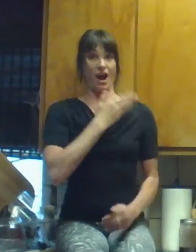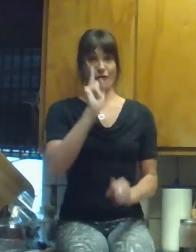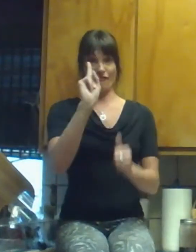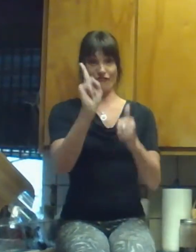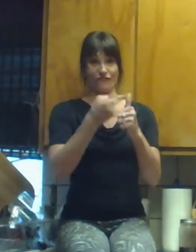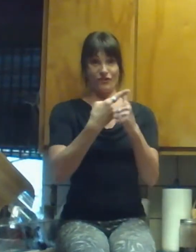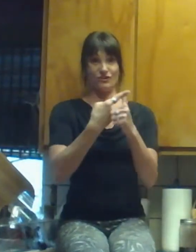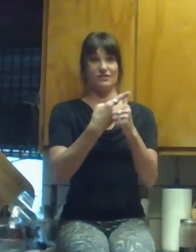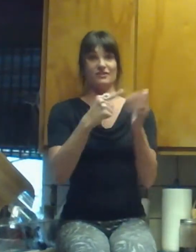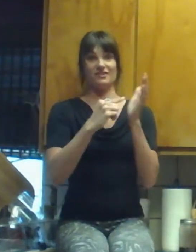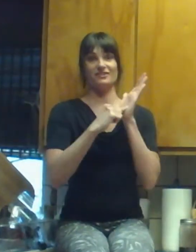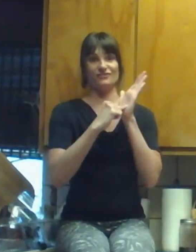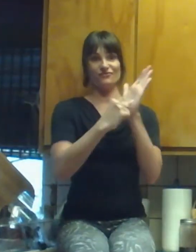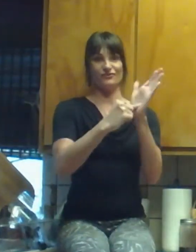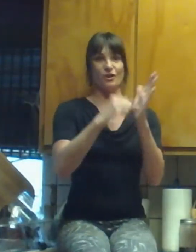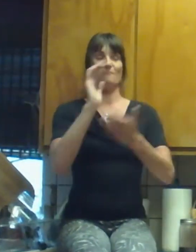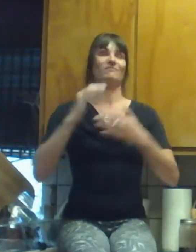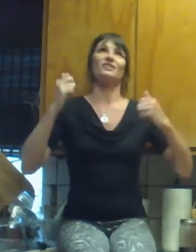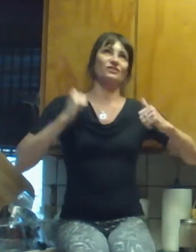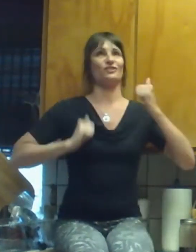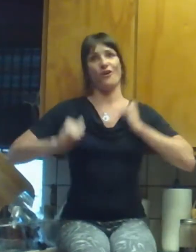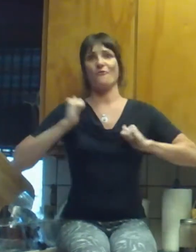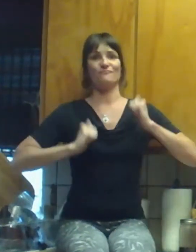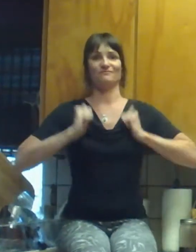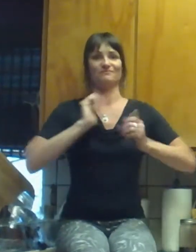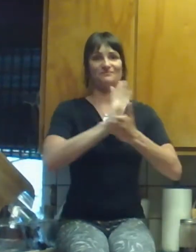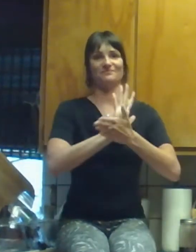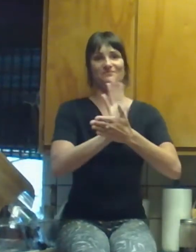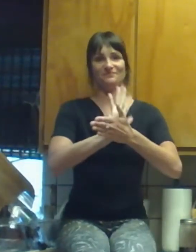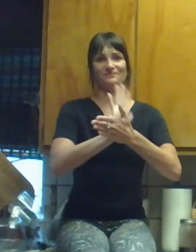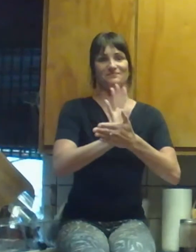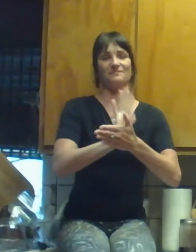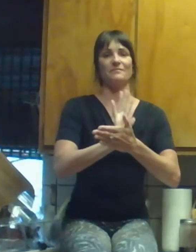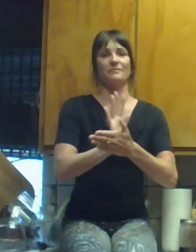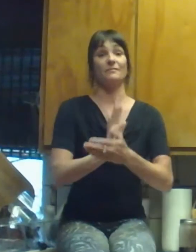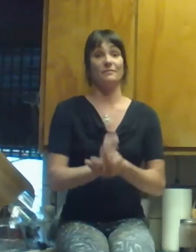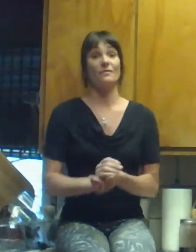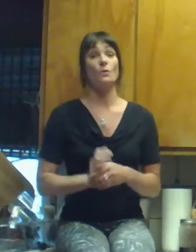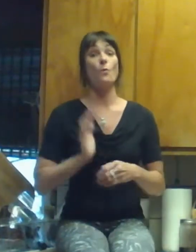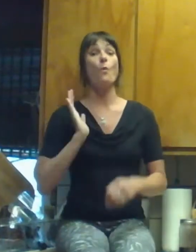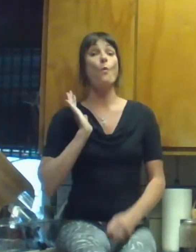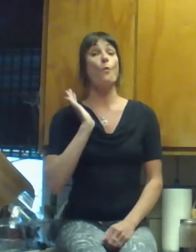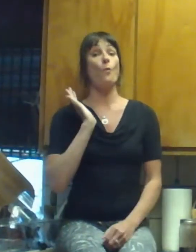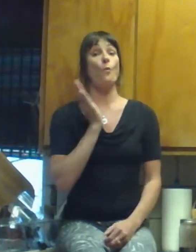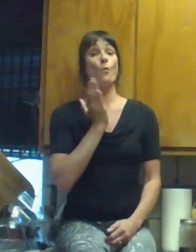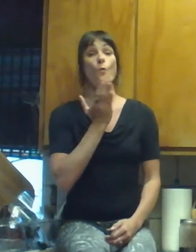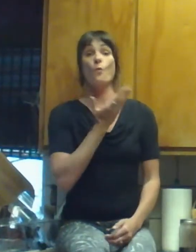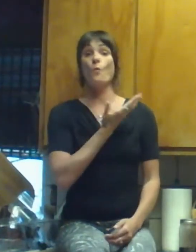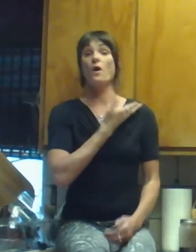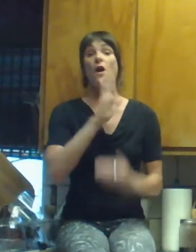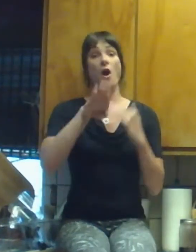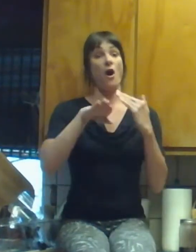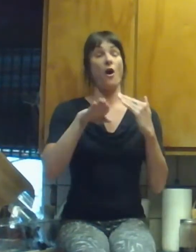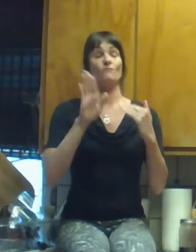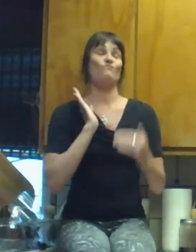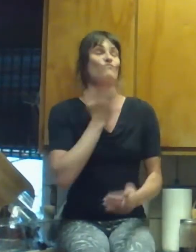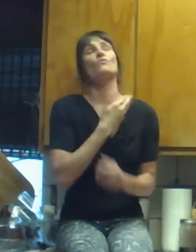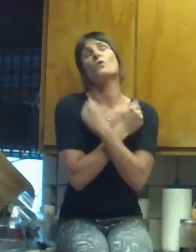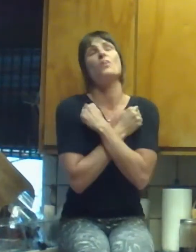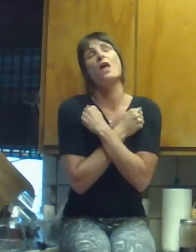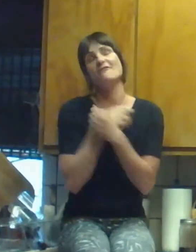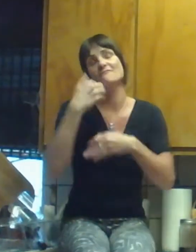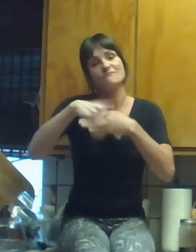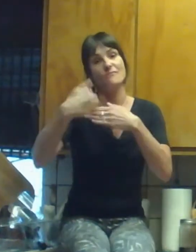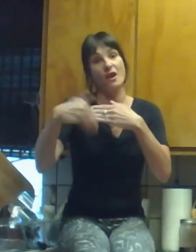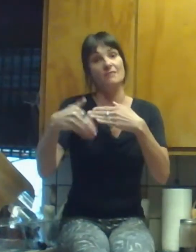Do. We're here because people want to make bread. We all like bread. I like bread. I make bread. We're